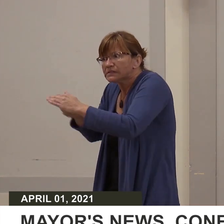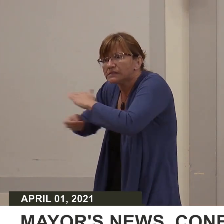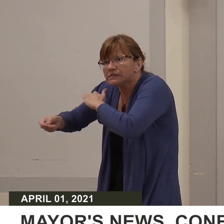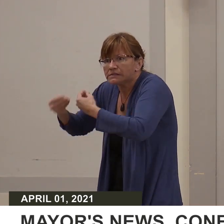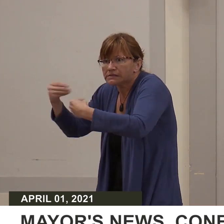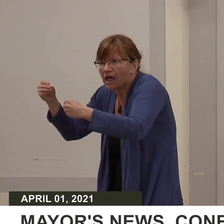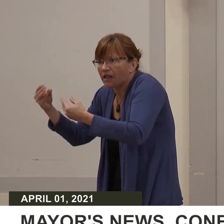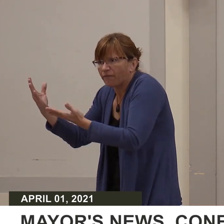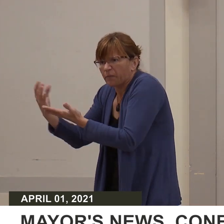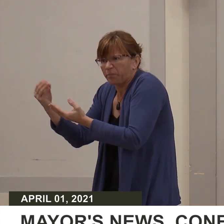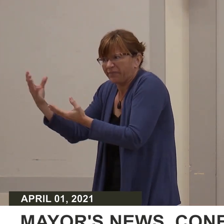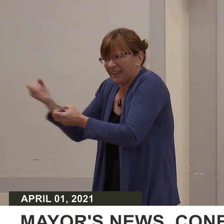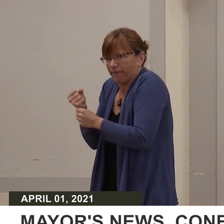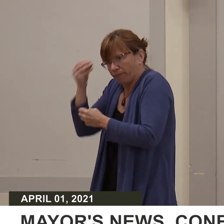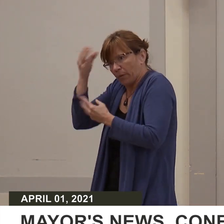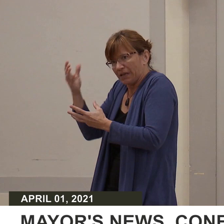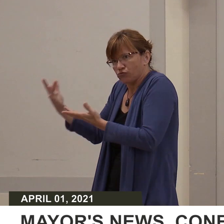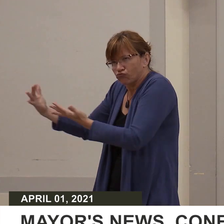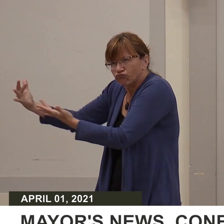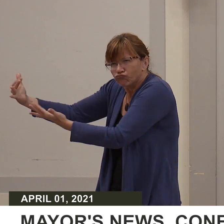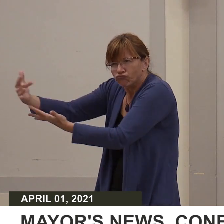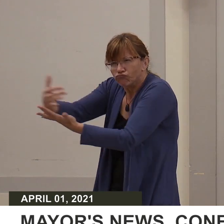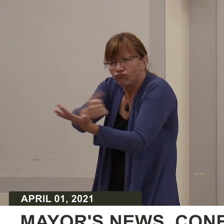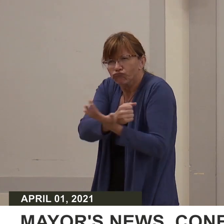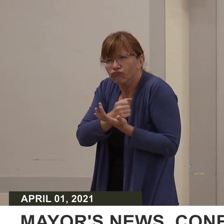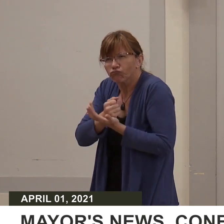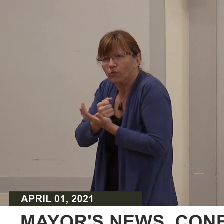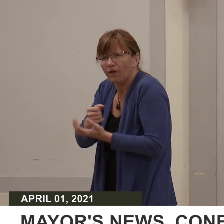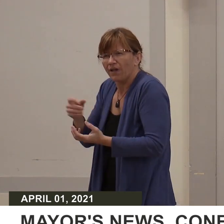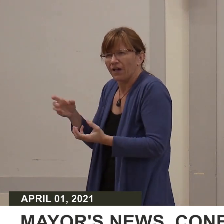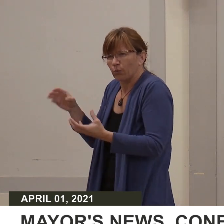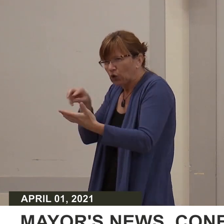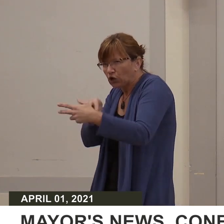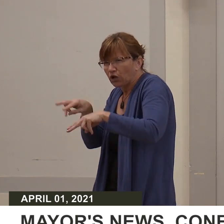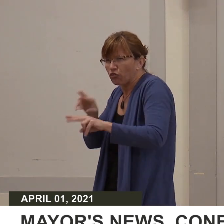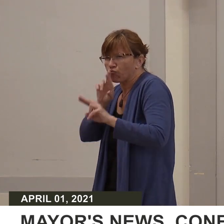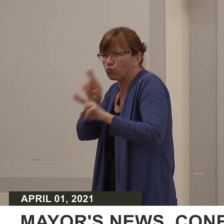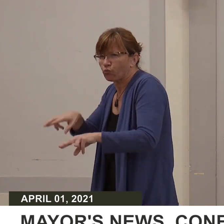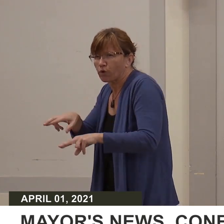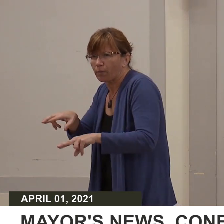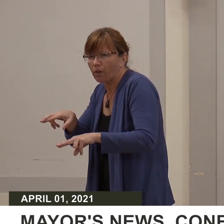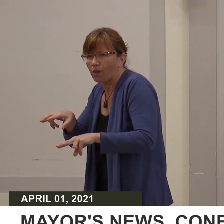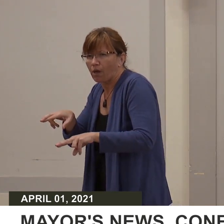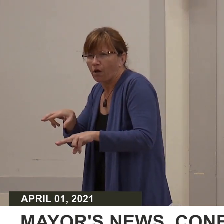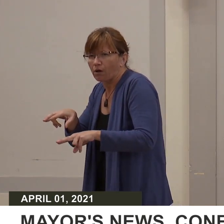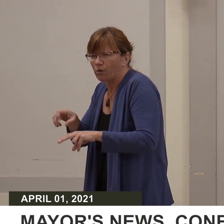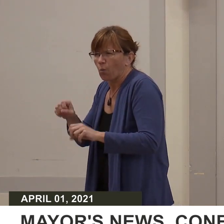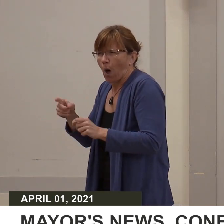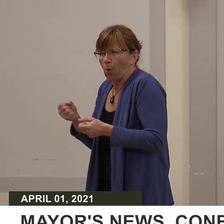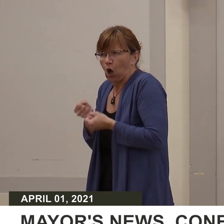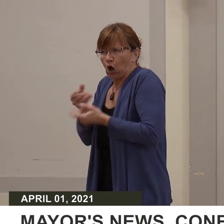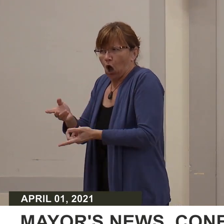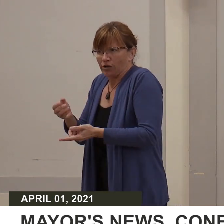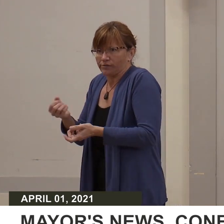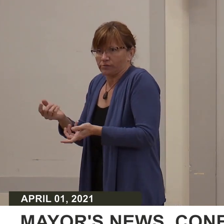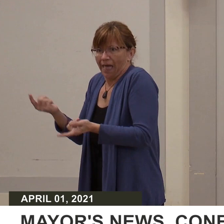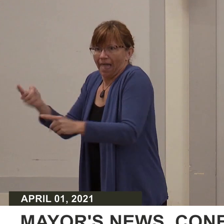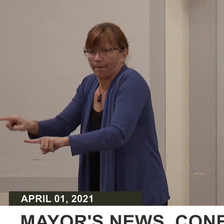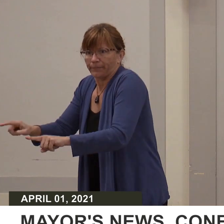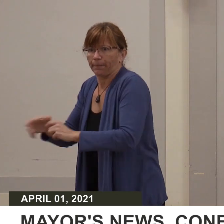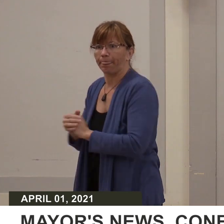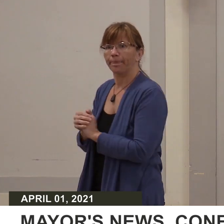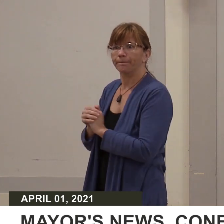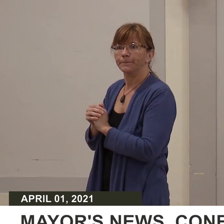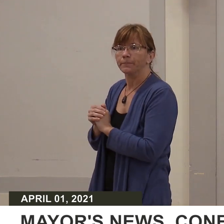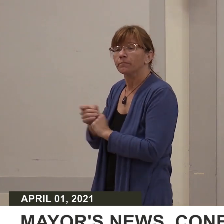into the report to constitute probable cause for those kinds of cases? And so we give guidance to the officers about that. However, over a